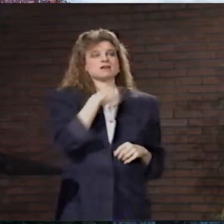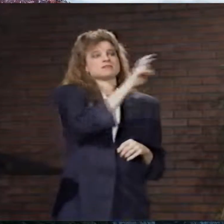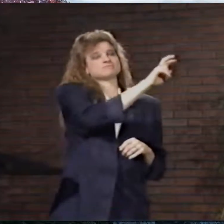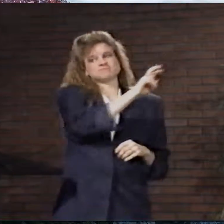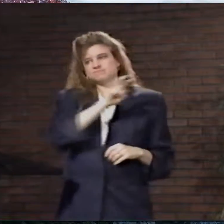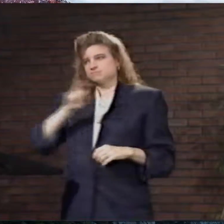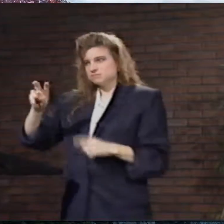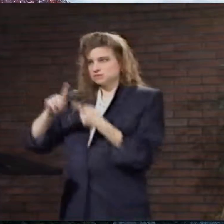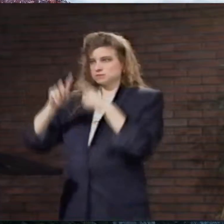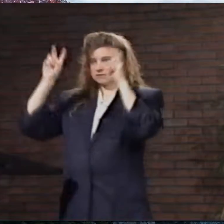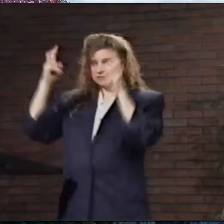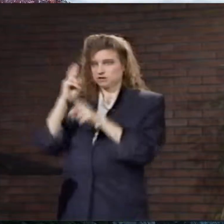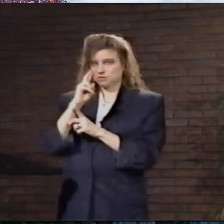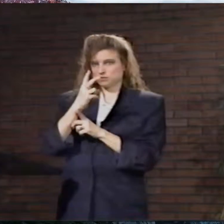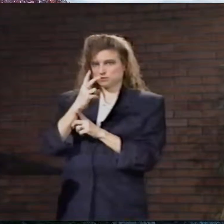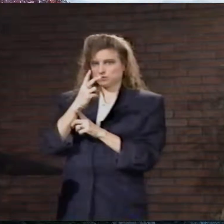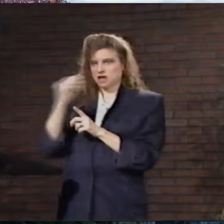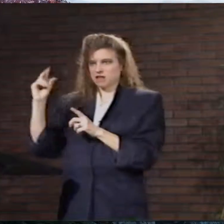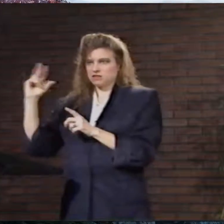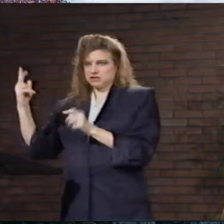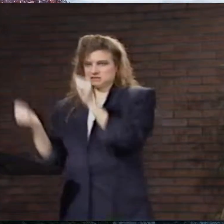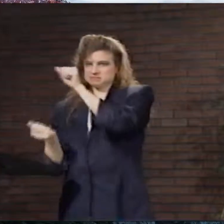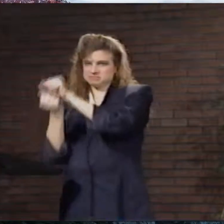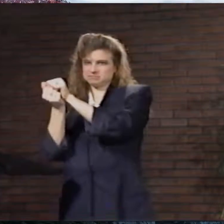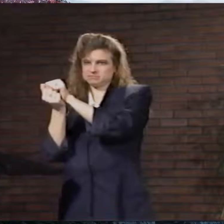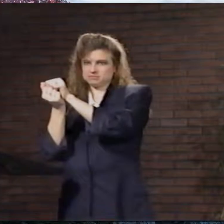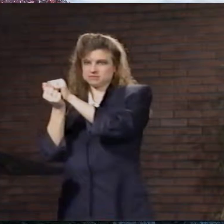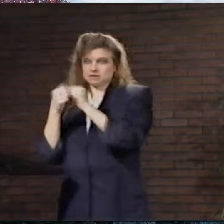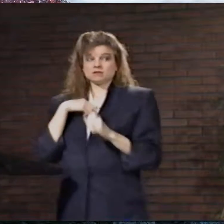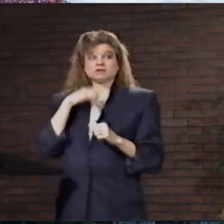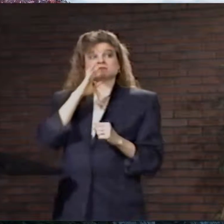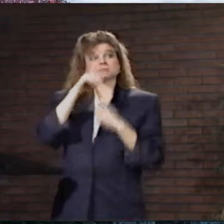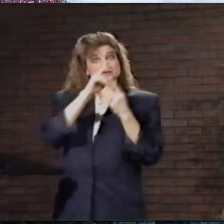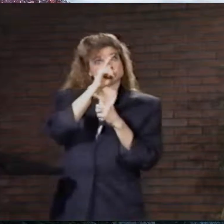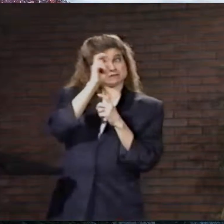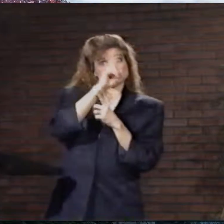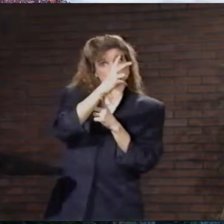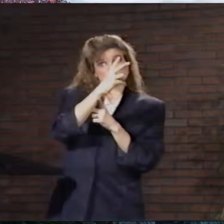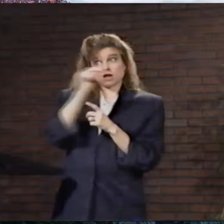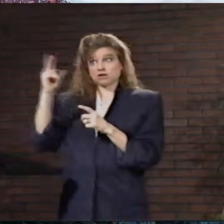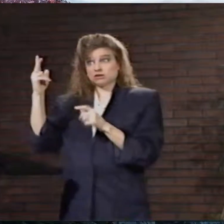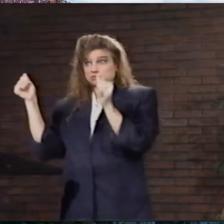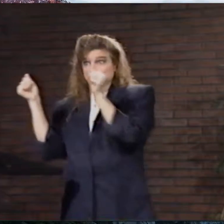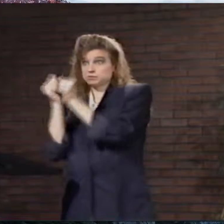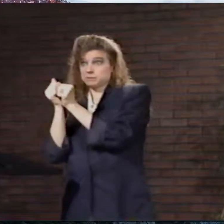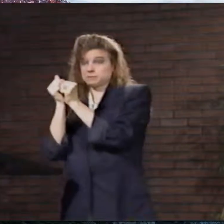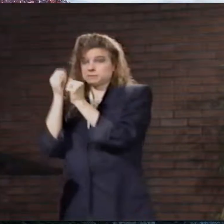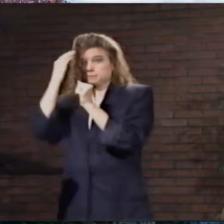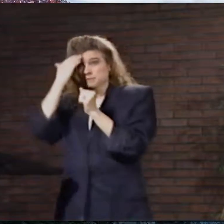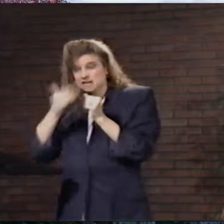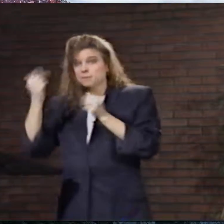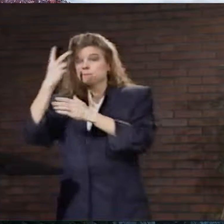And that's one issue related to interpreting.